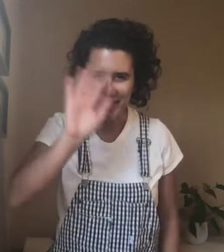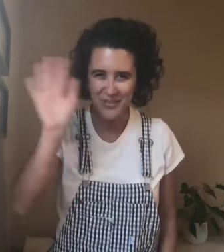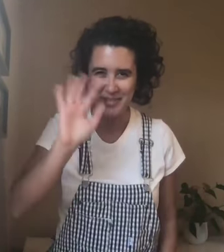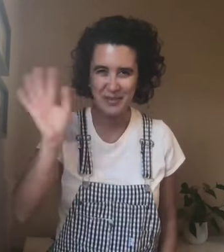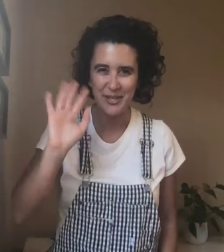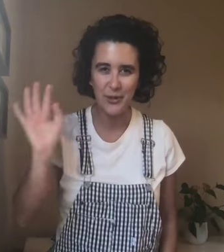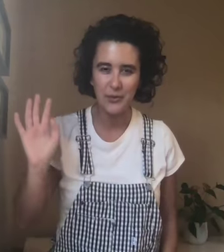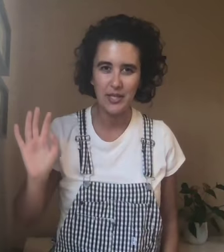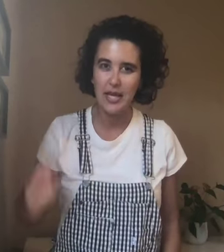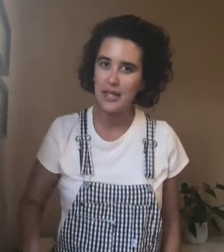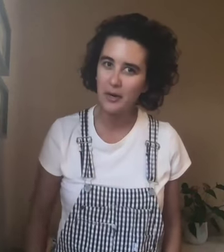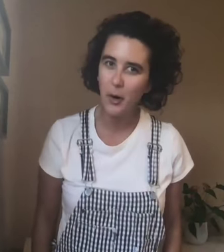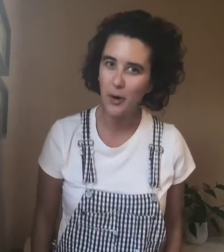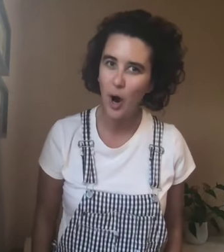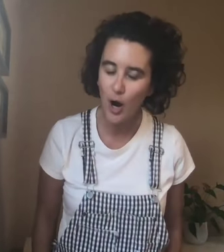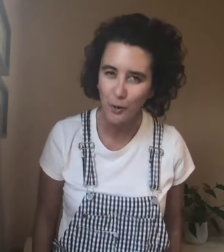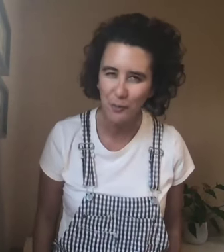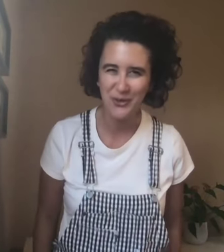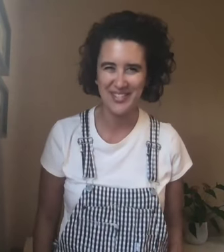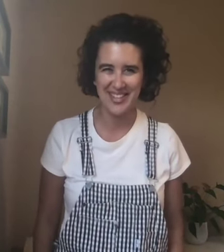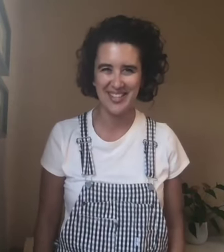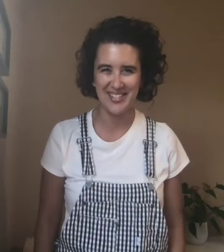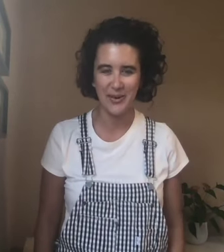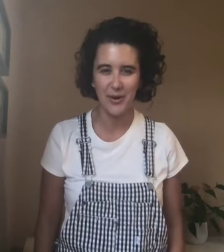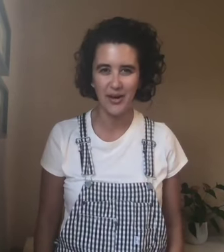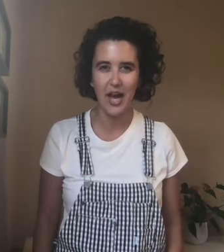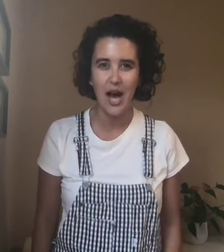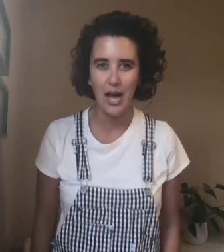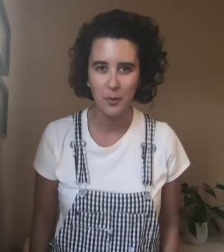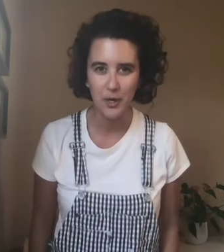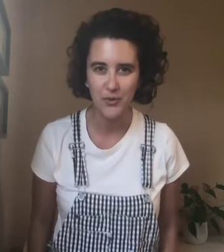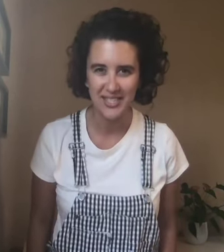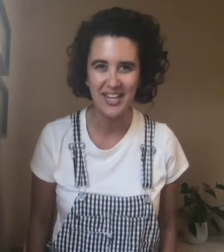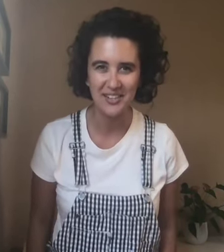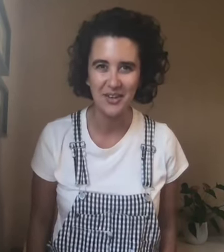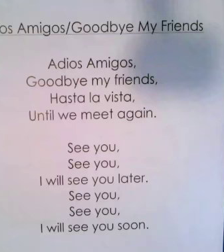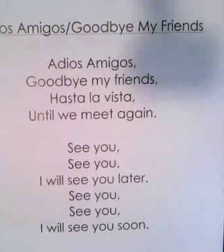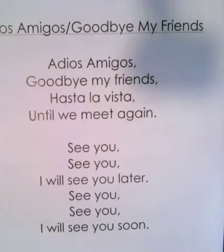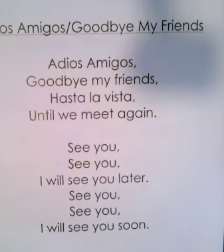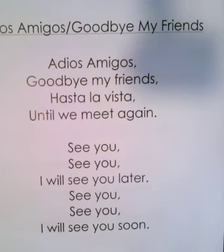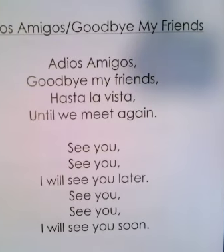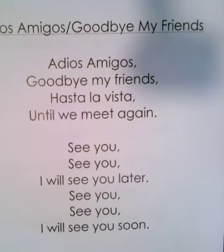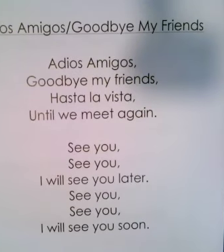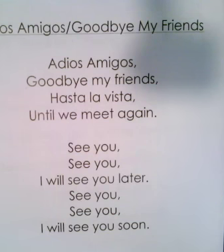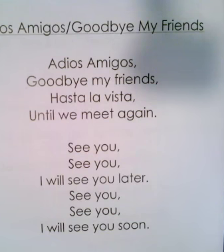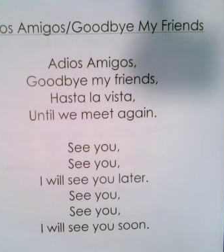Adios, Amigos. There are heart words in this song. I want you to take a look. It's like a game of